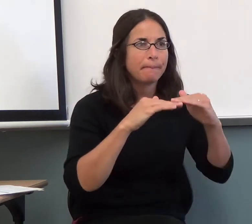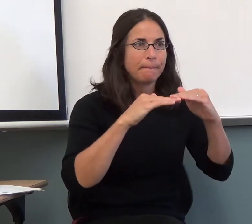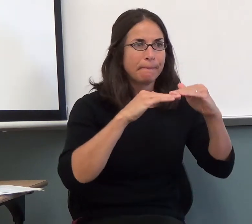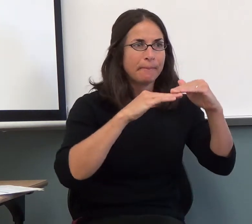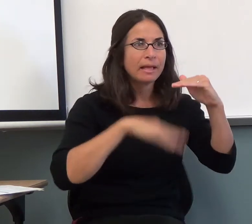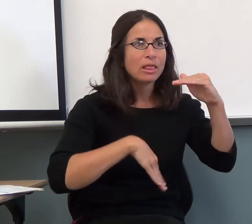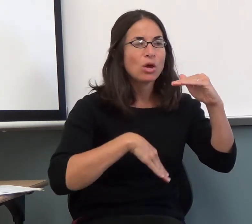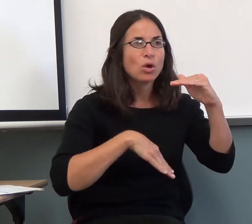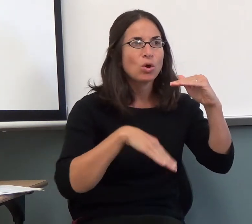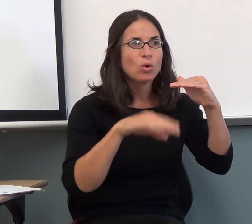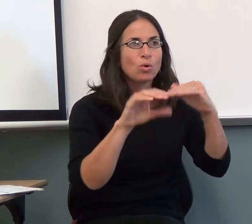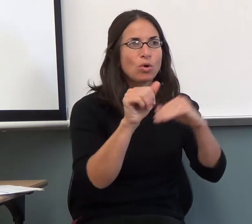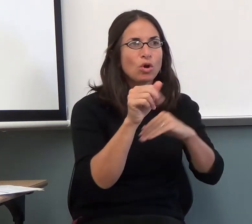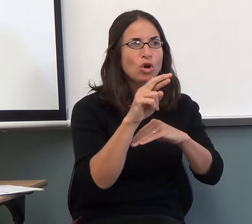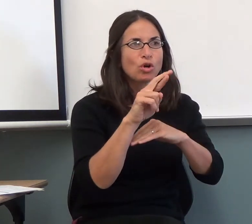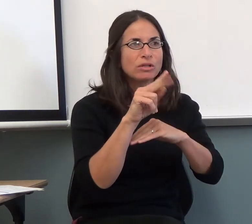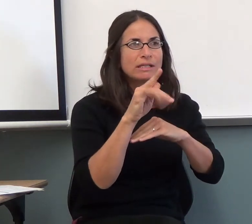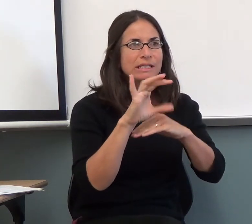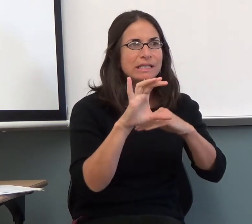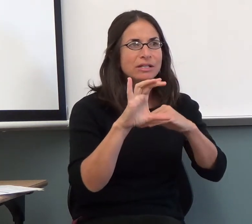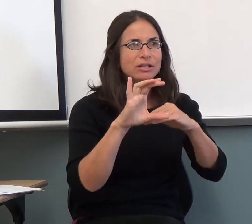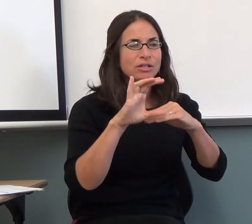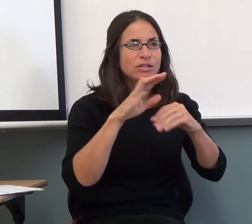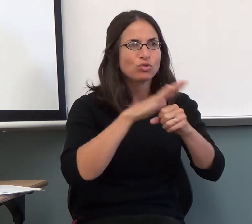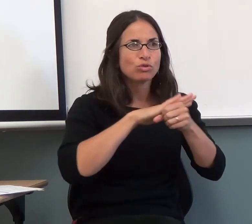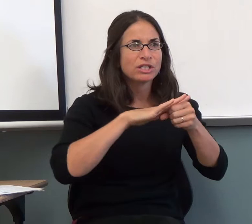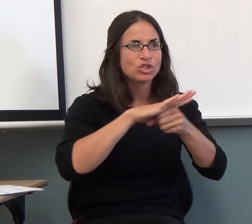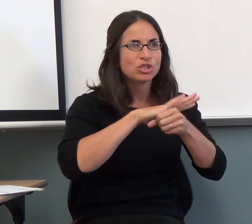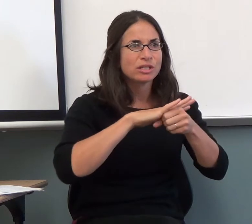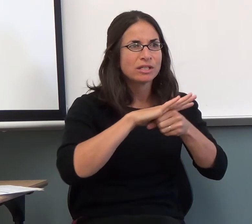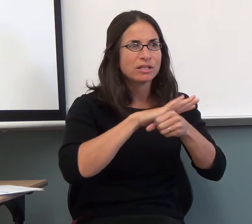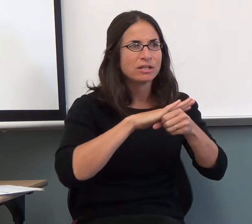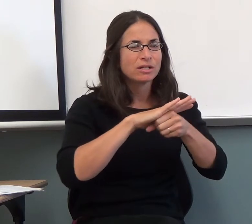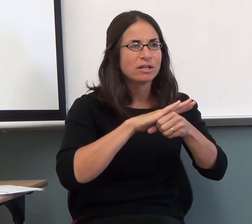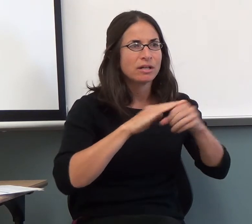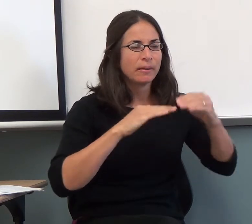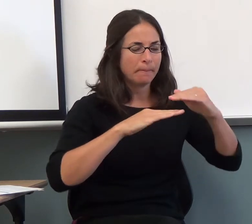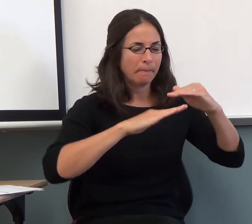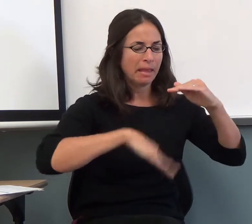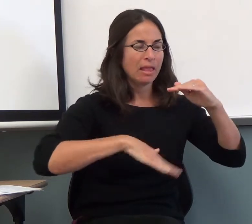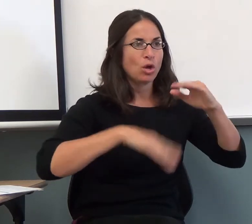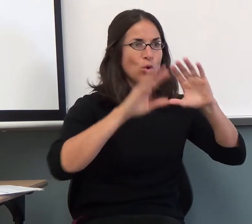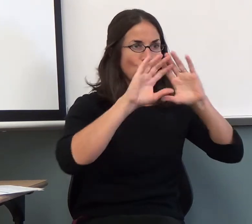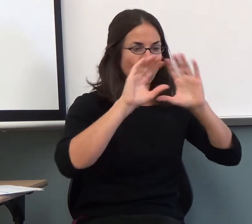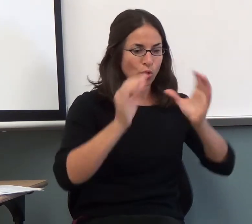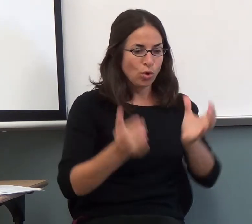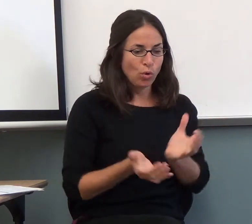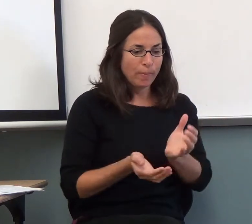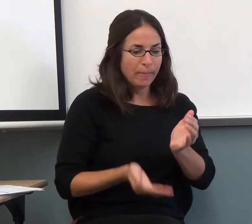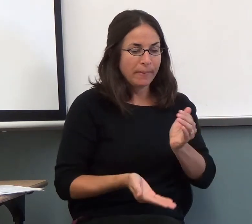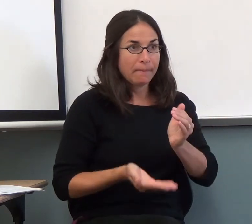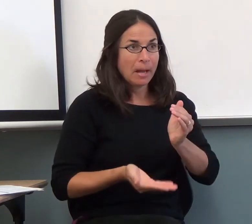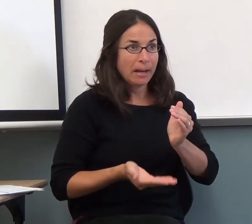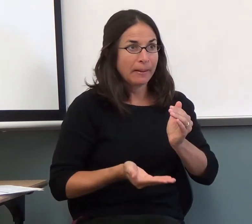the Arctic region, which is Antarctica is the continent at the very bottom of the earth,